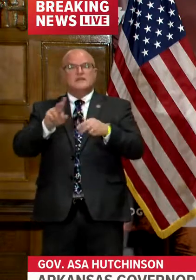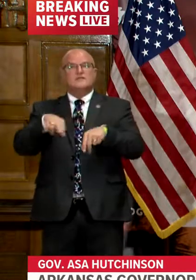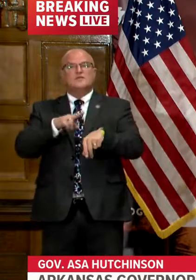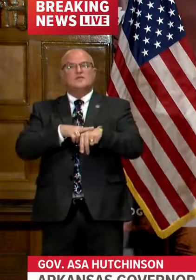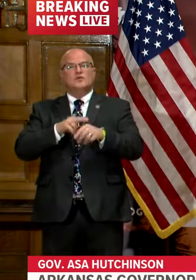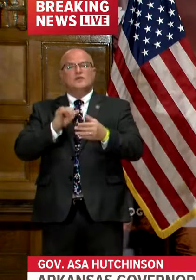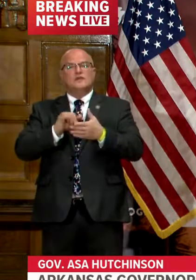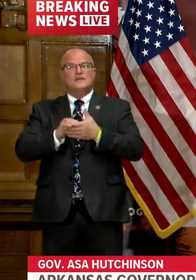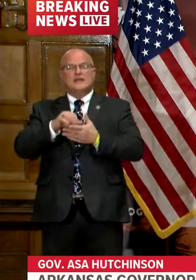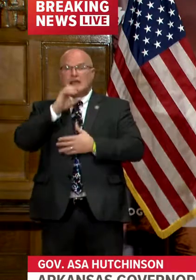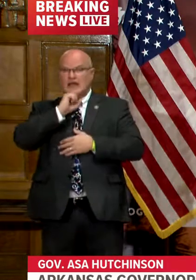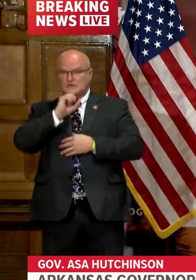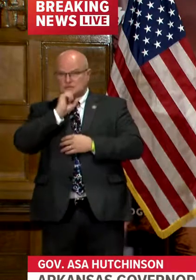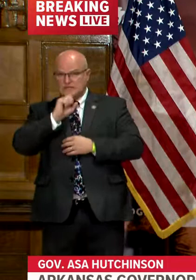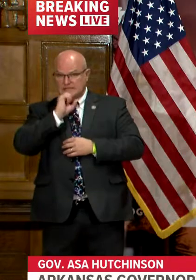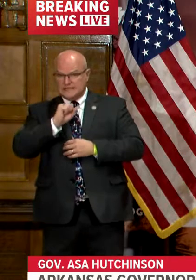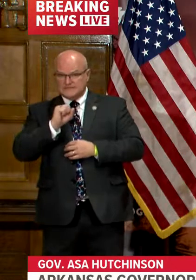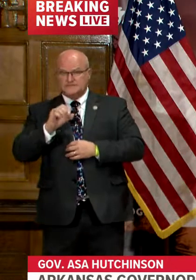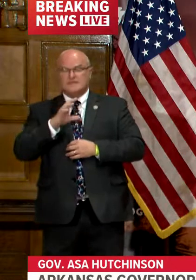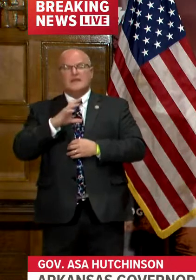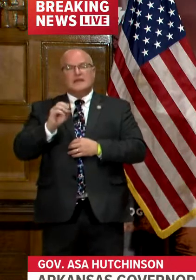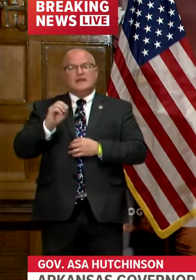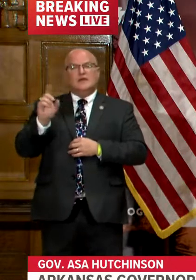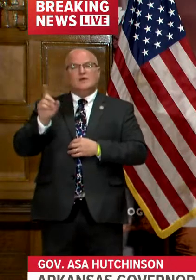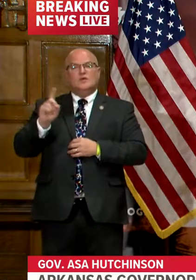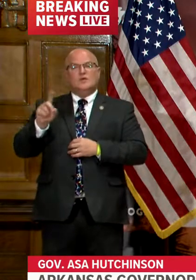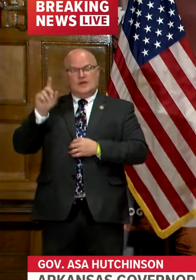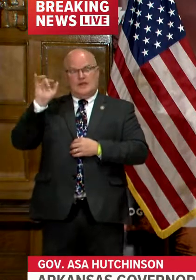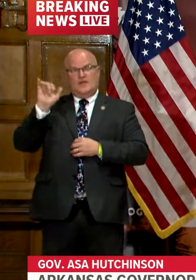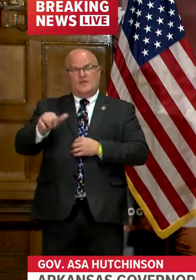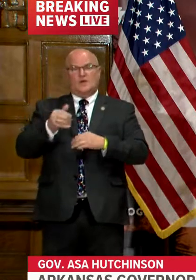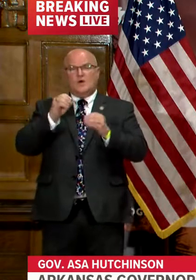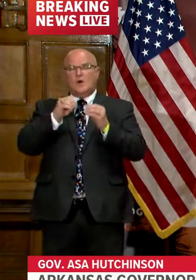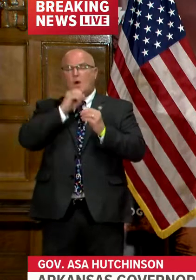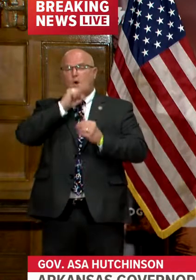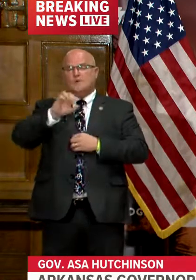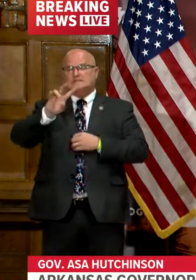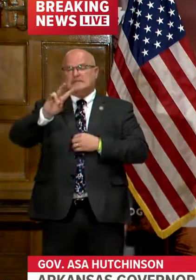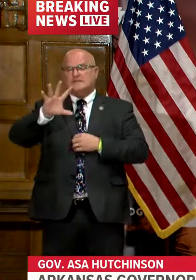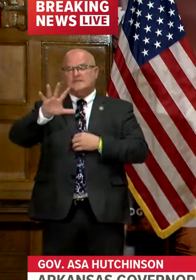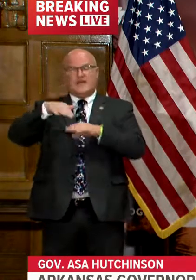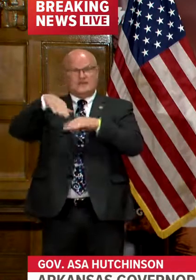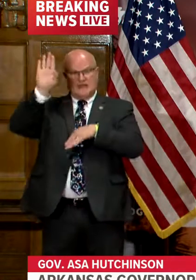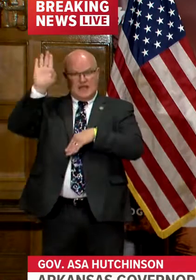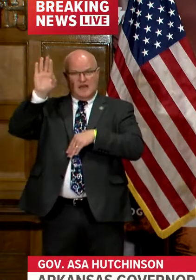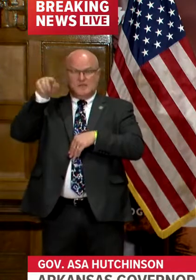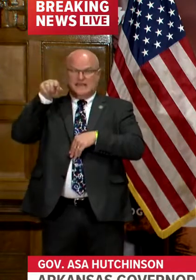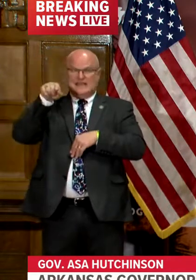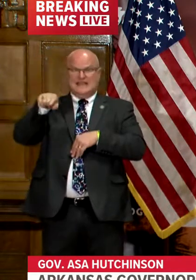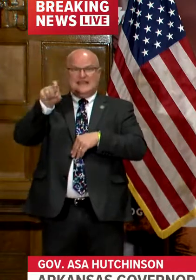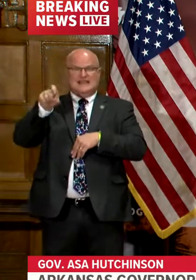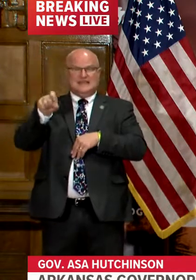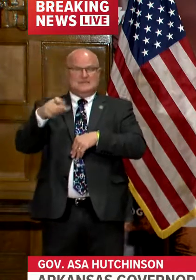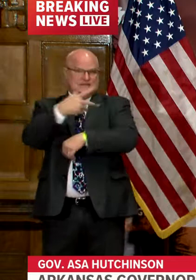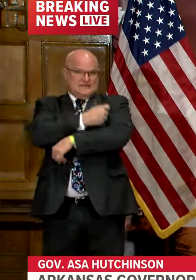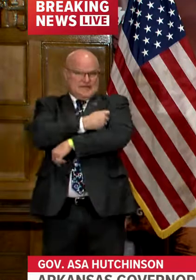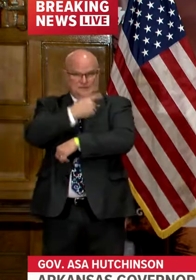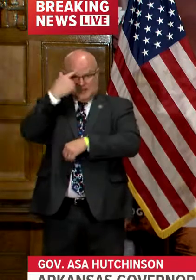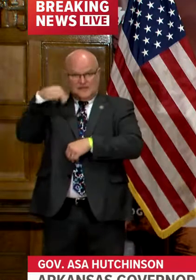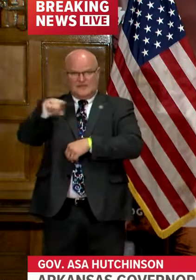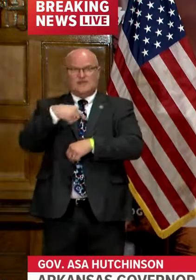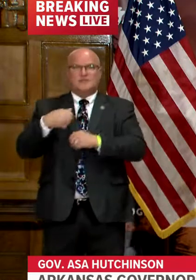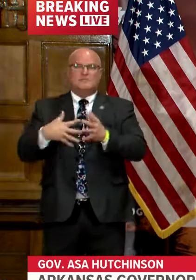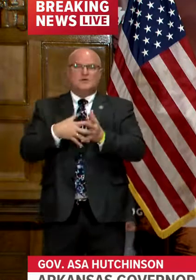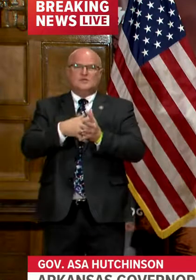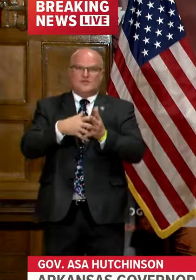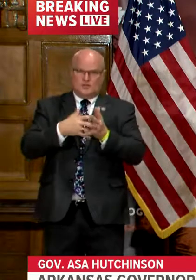the elderly and where those that are over 75 and where they should be because they're the ones the most